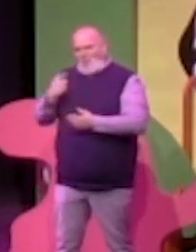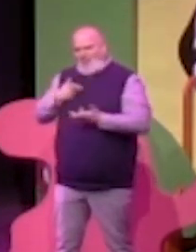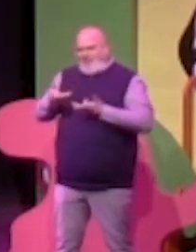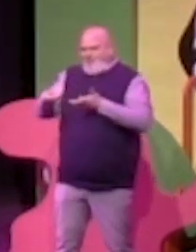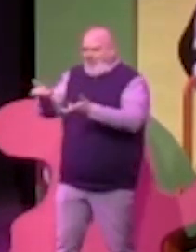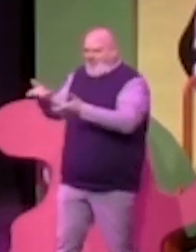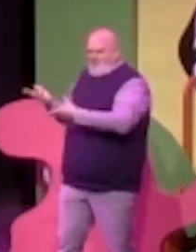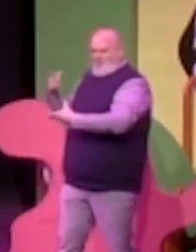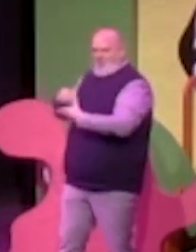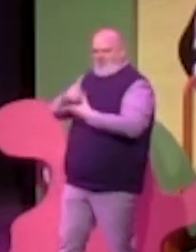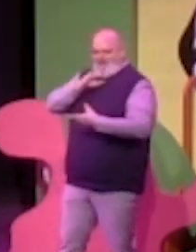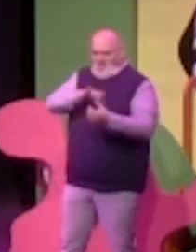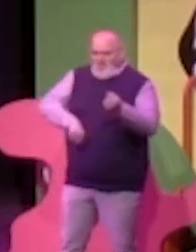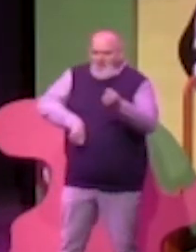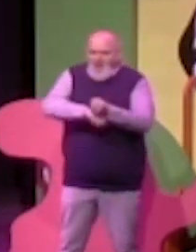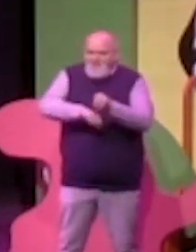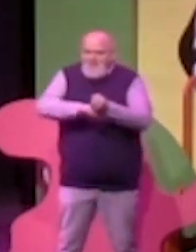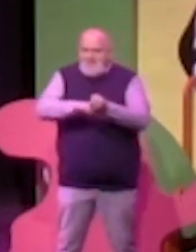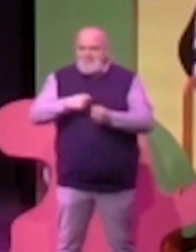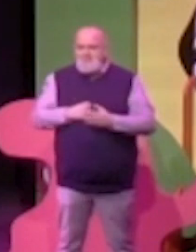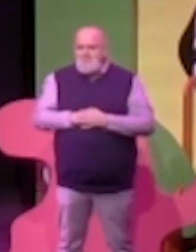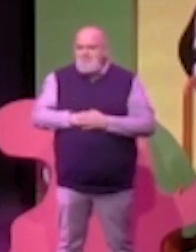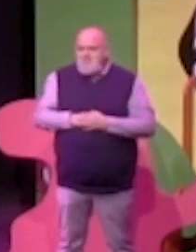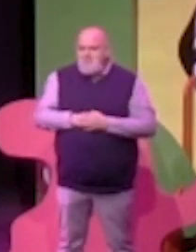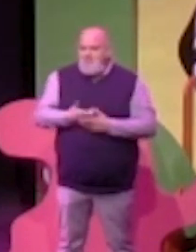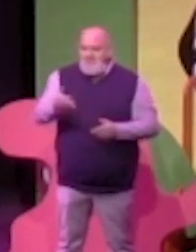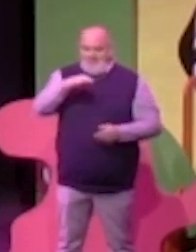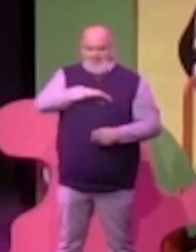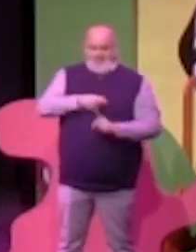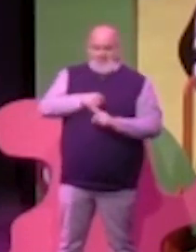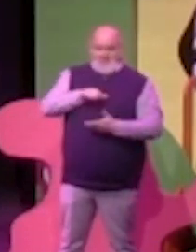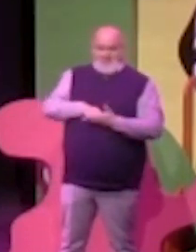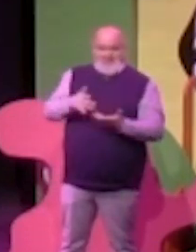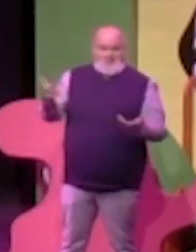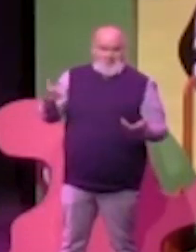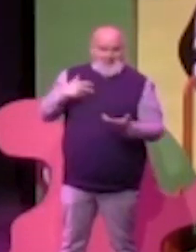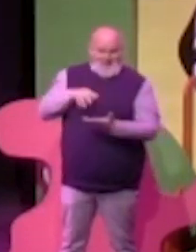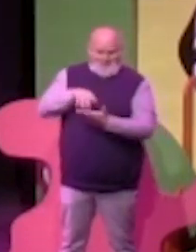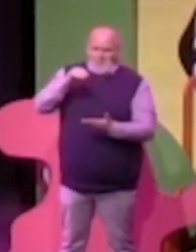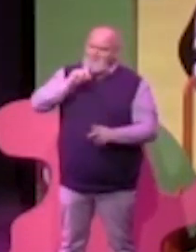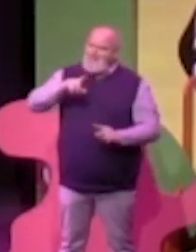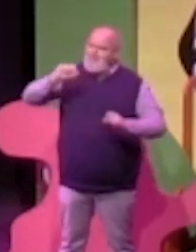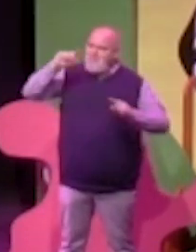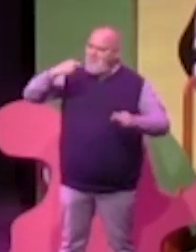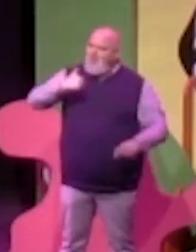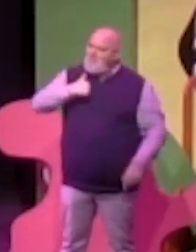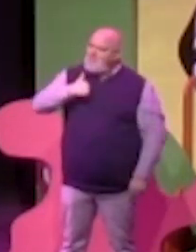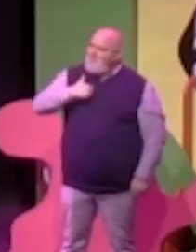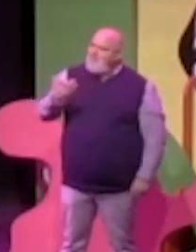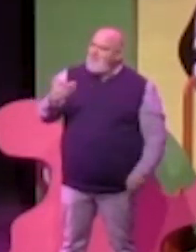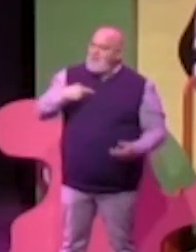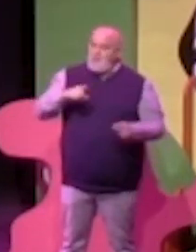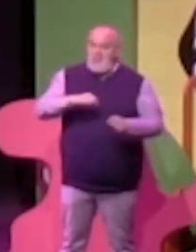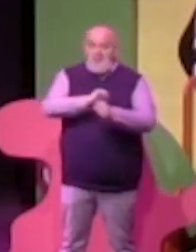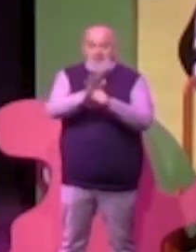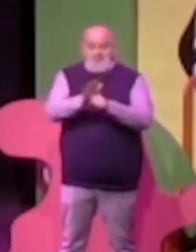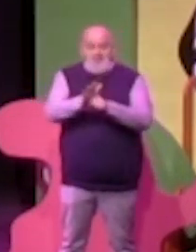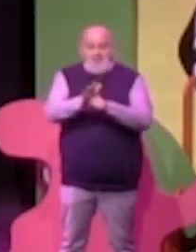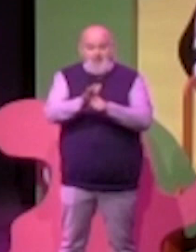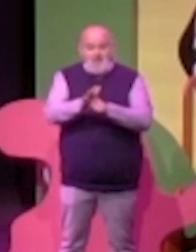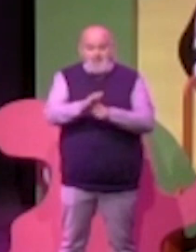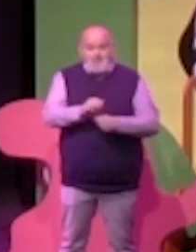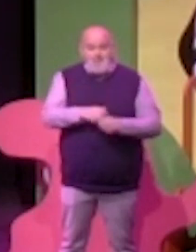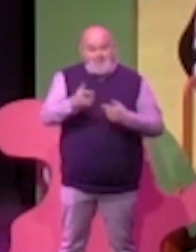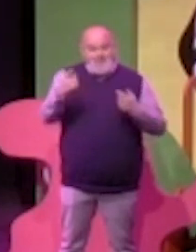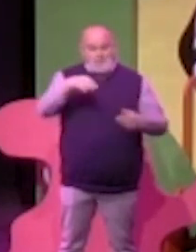terms of advocacy. And the fruits of that, I learned, and it surprised me, frankly, during the pandemic.